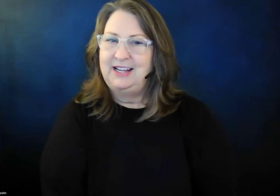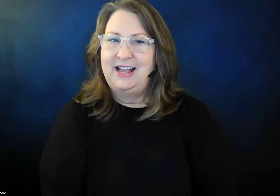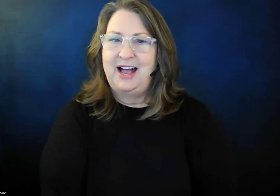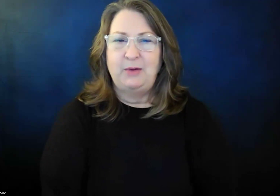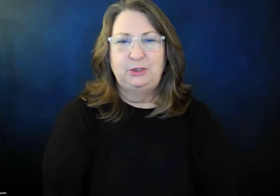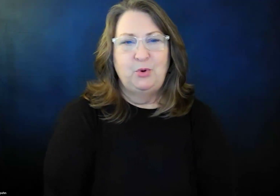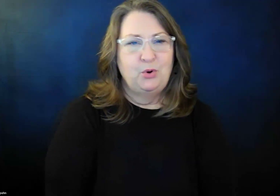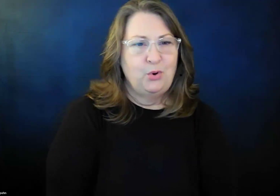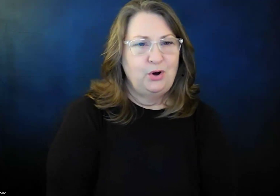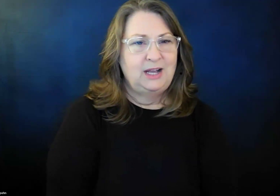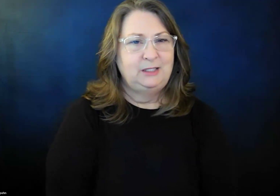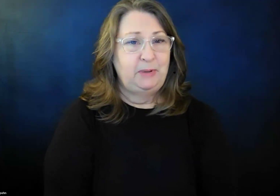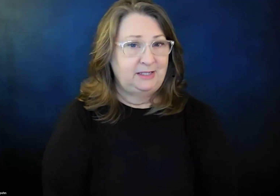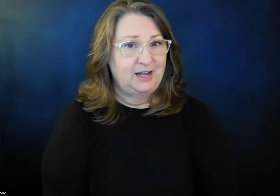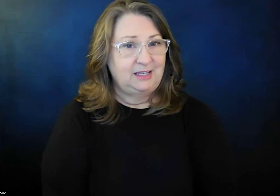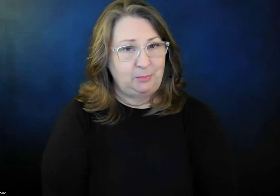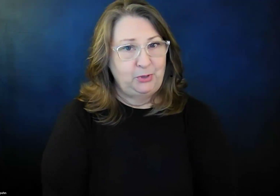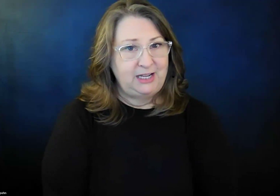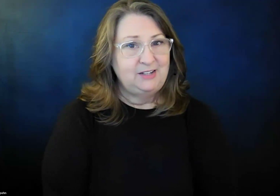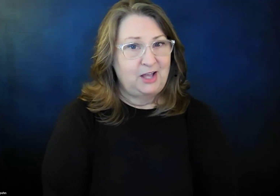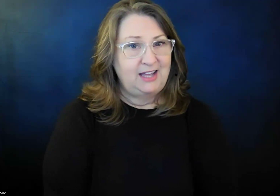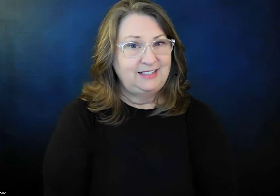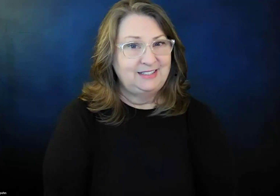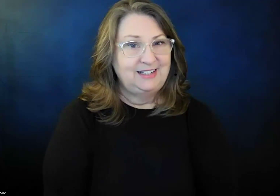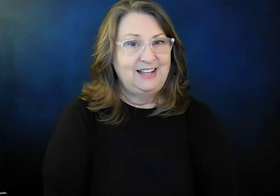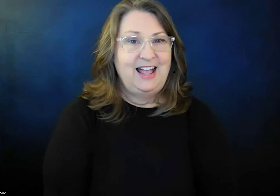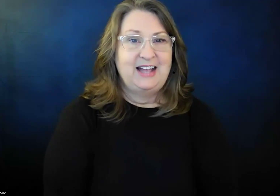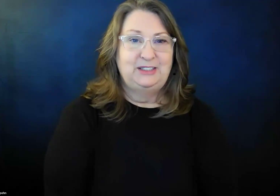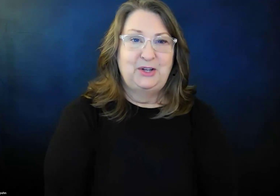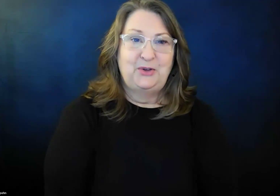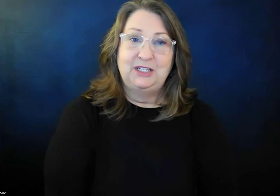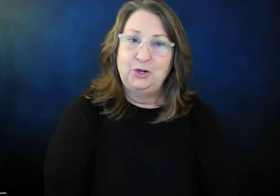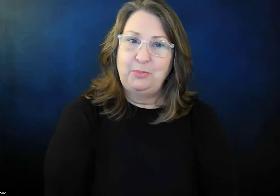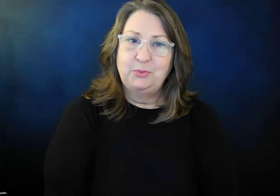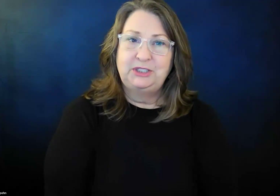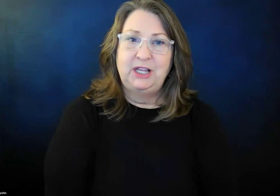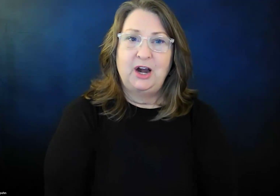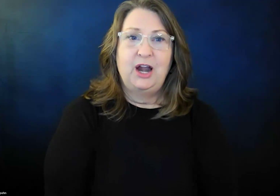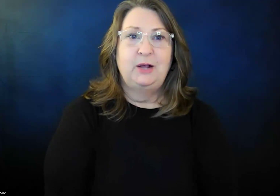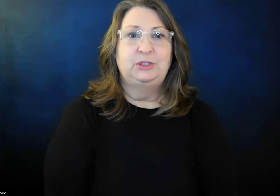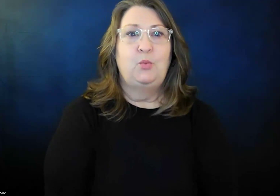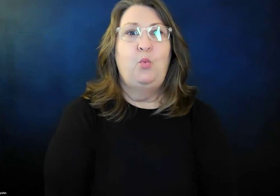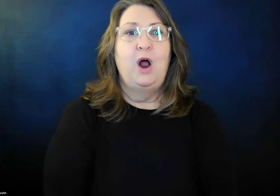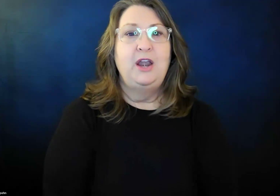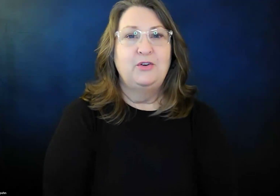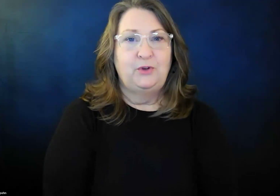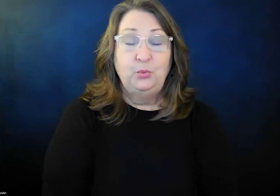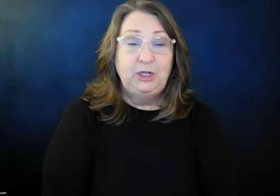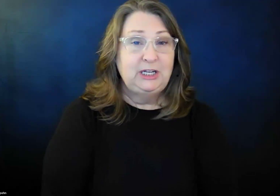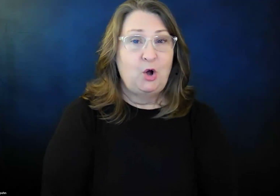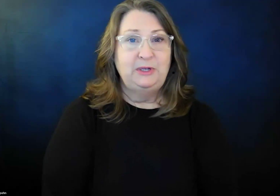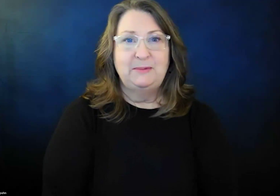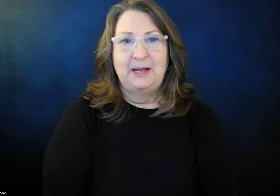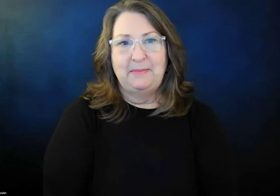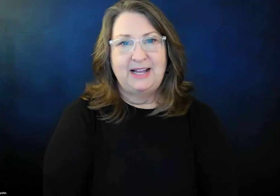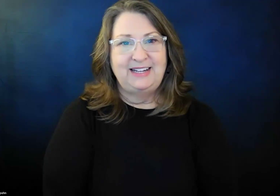hesitant. I was more oral. I depended on lip reading a lot. And so the interpreter was there, and it was a wonderful,